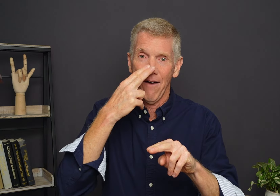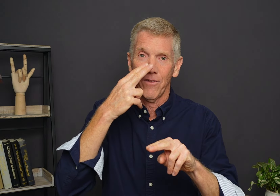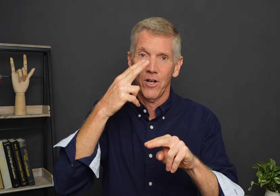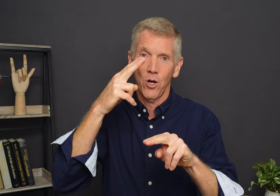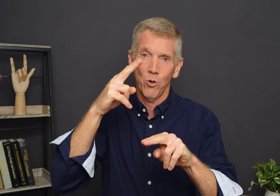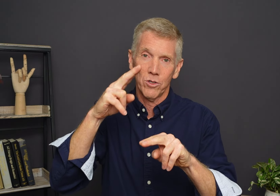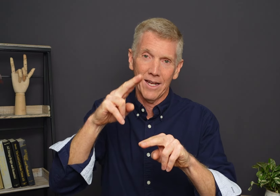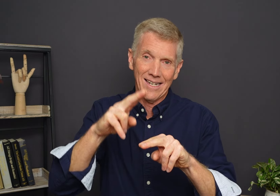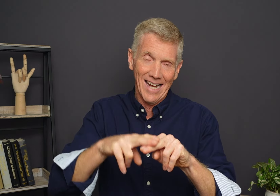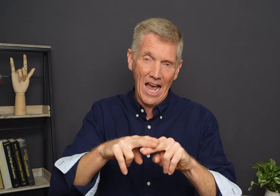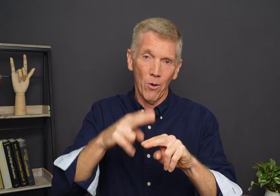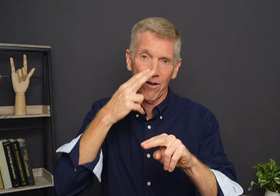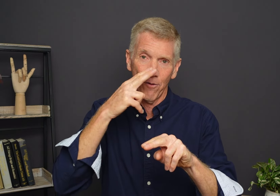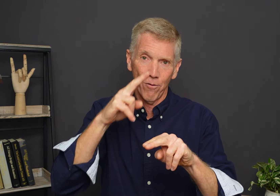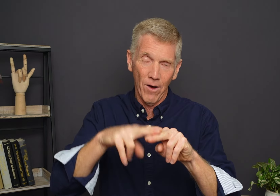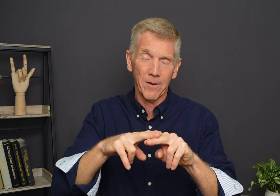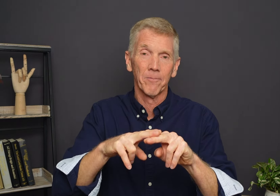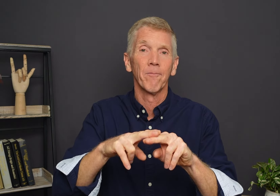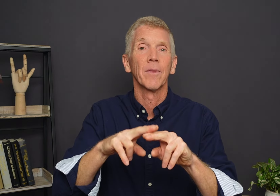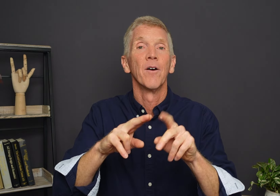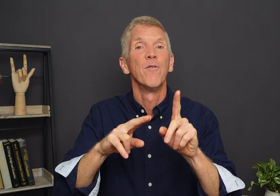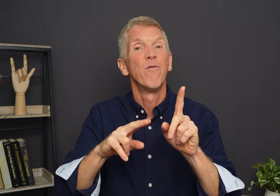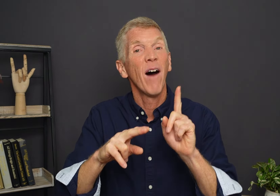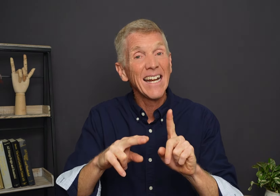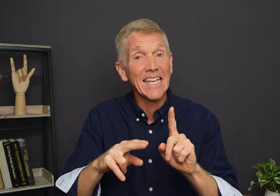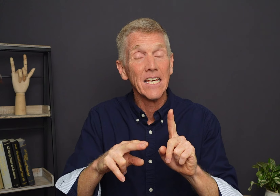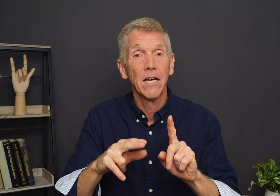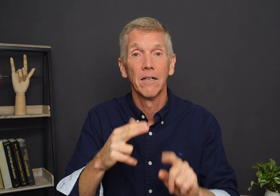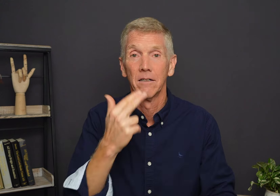the nose and down, fun. Funny,